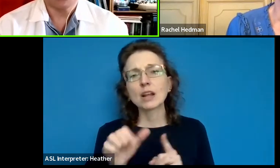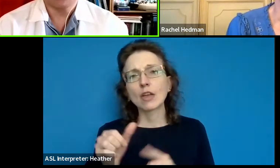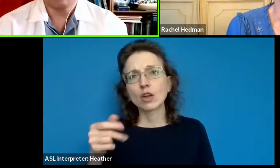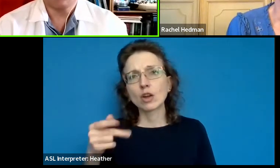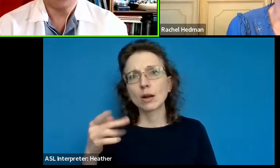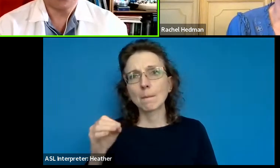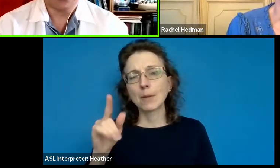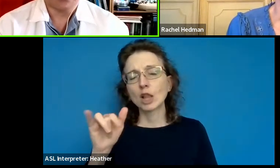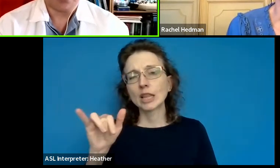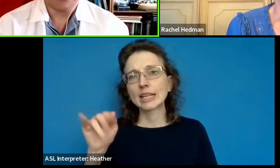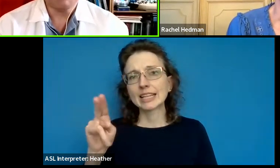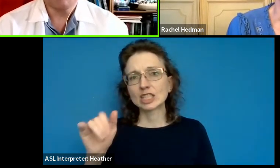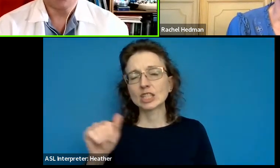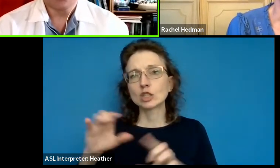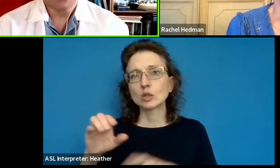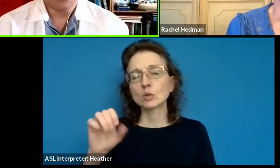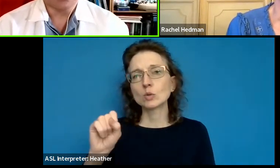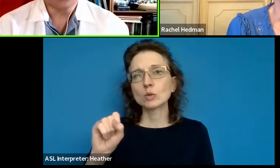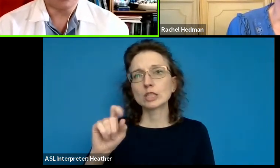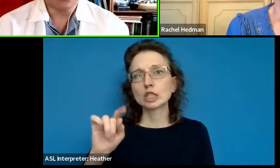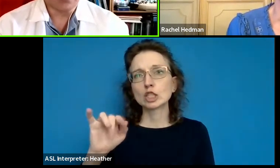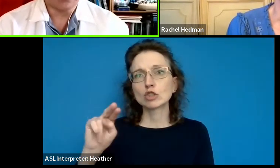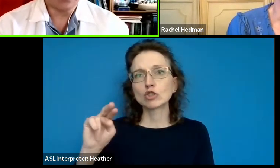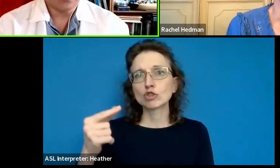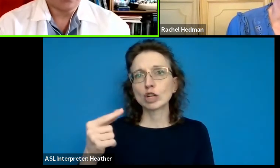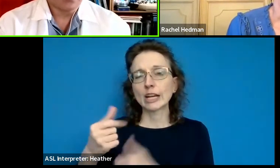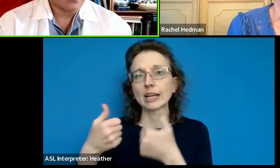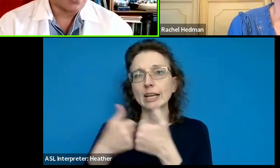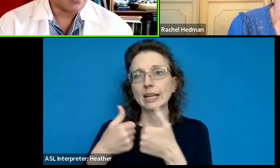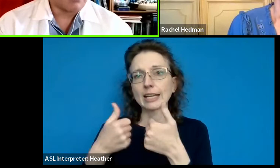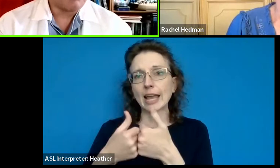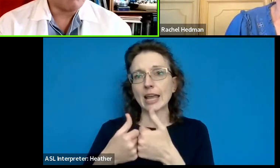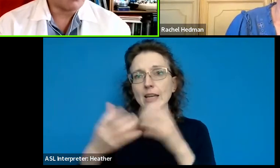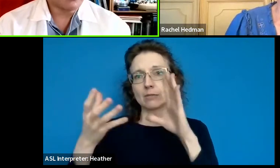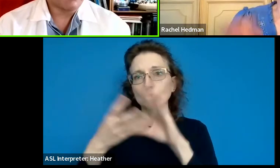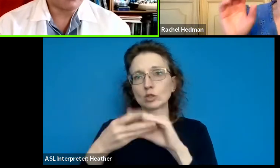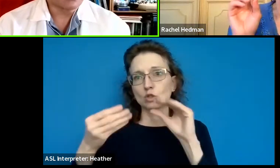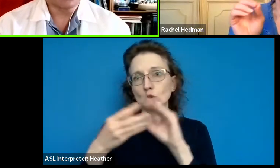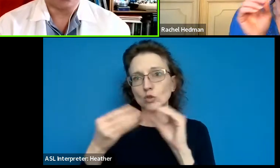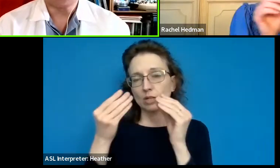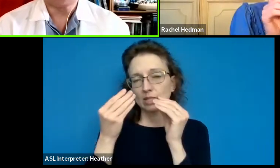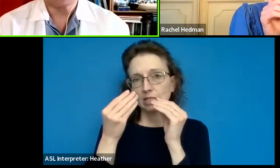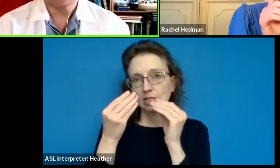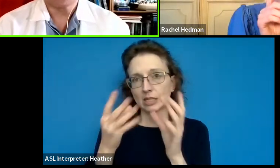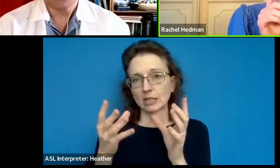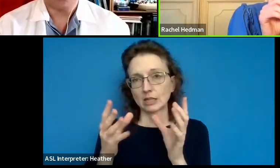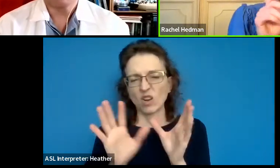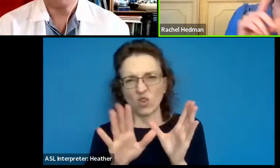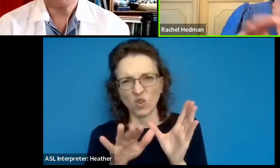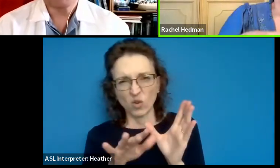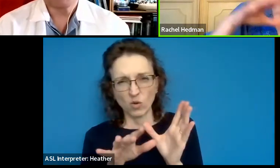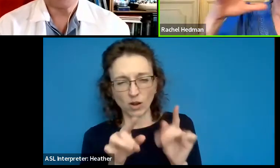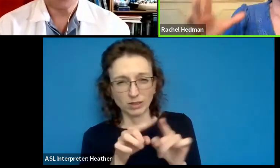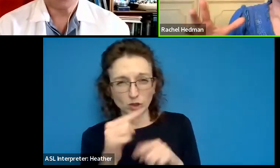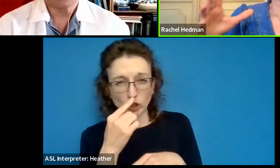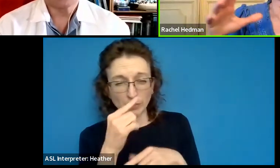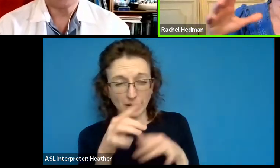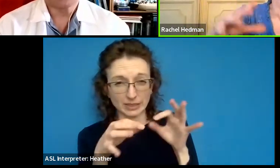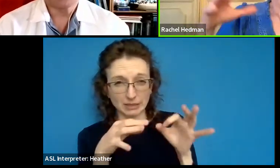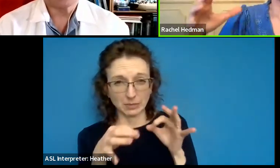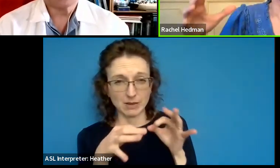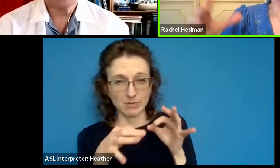do string game storytelling. Most of our stories. And also, do you mind